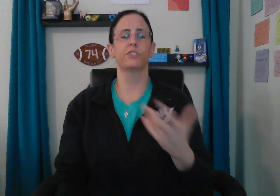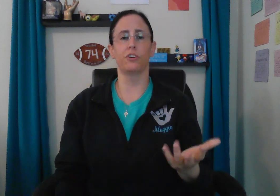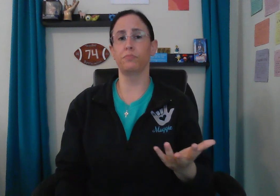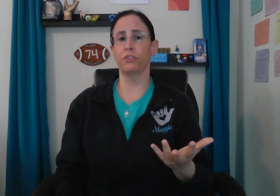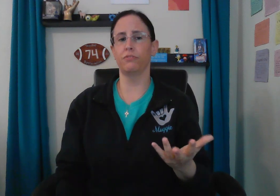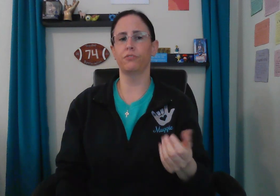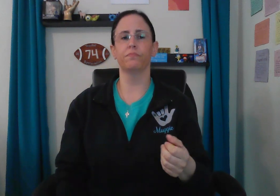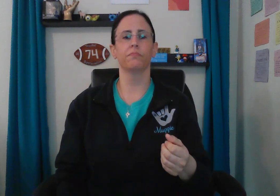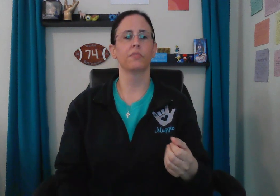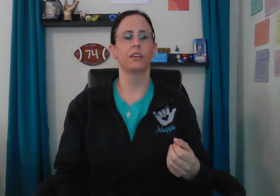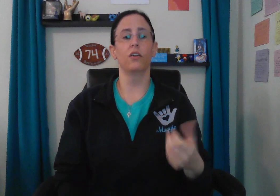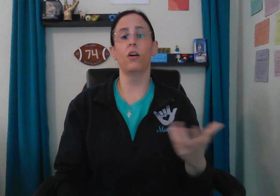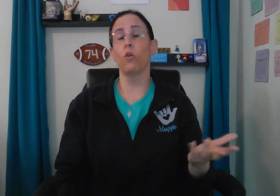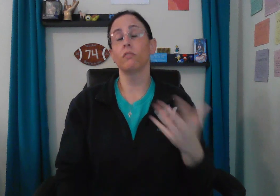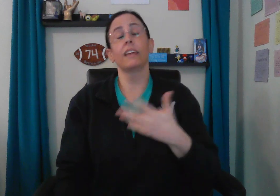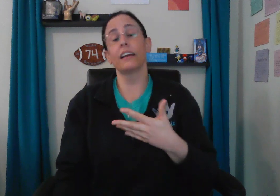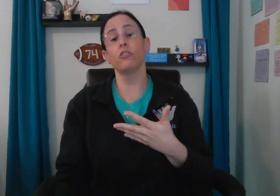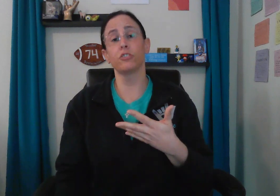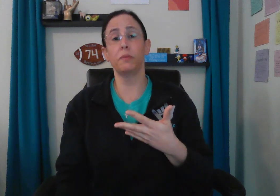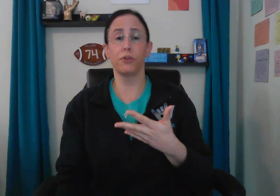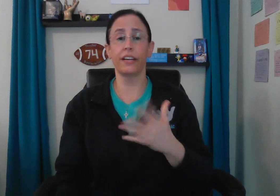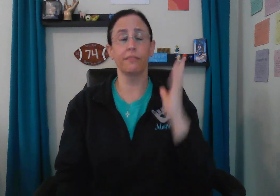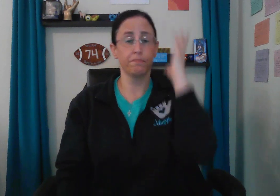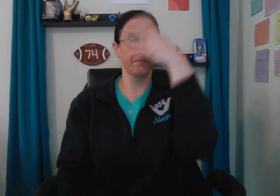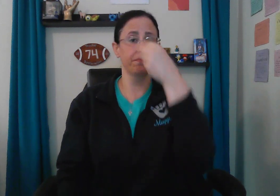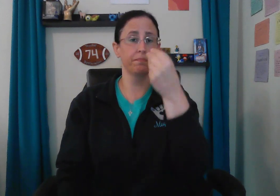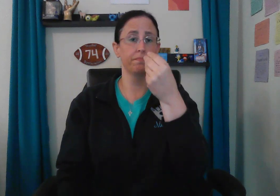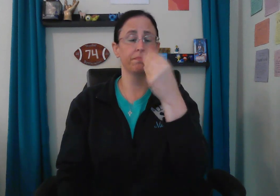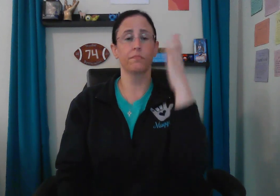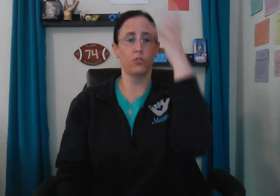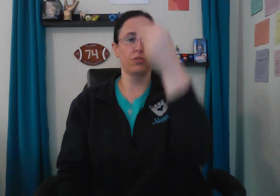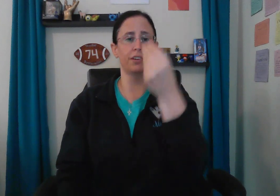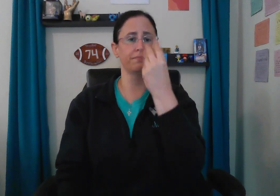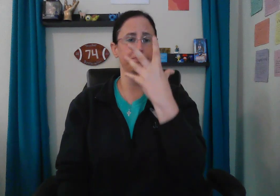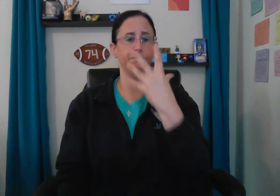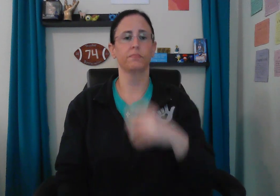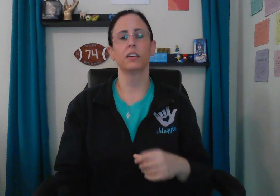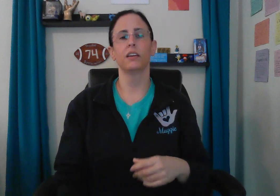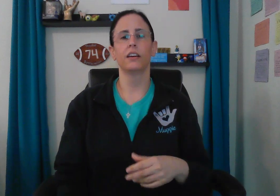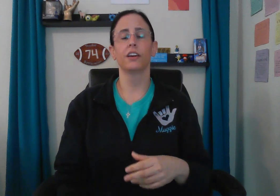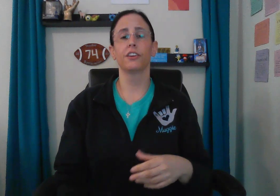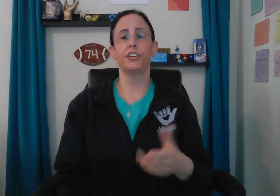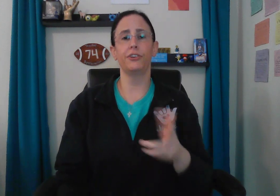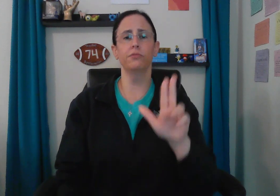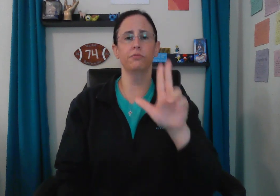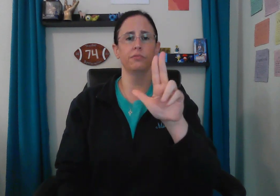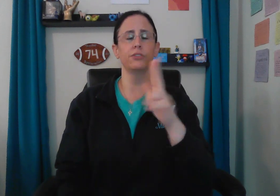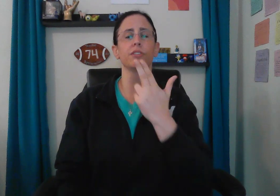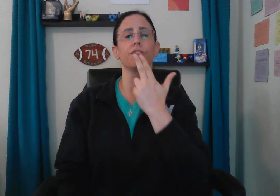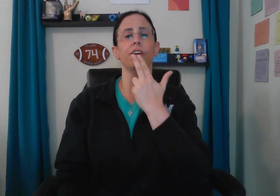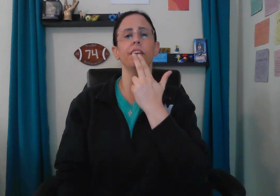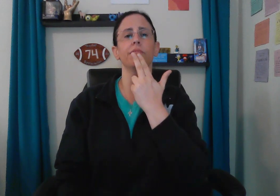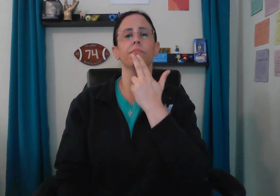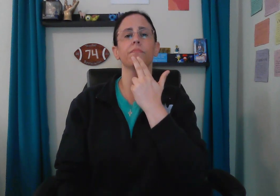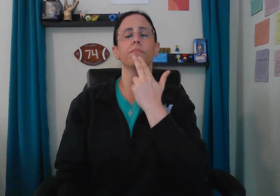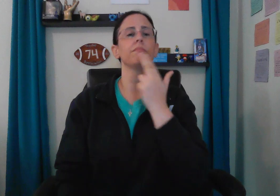So beautiful. Oh, that can also be pretty. Or cute, use a 3